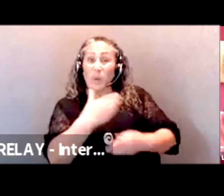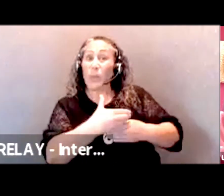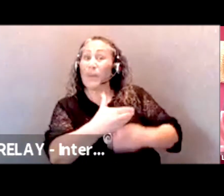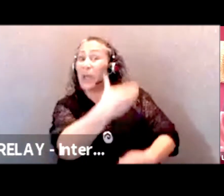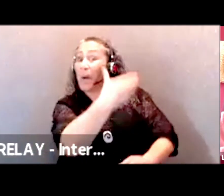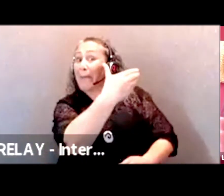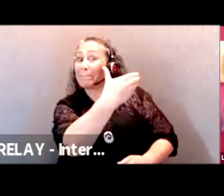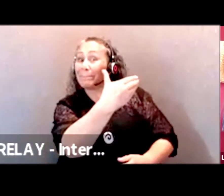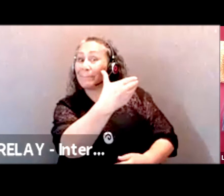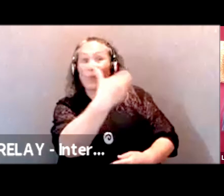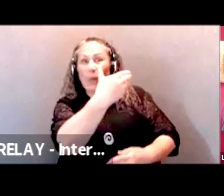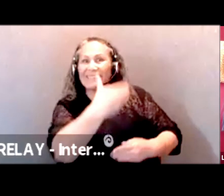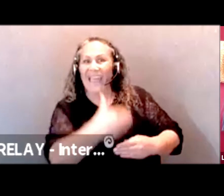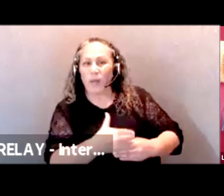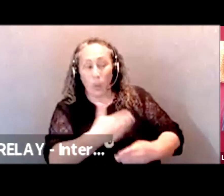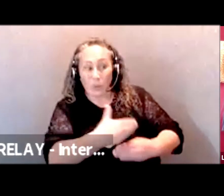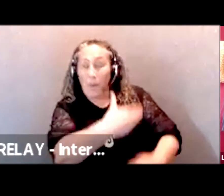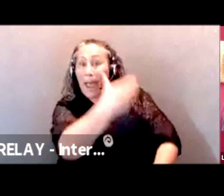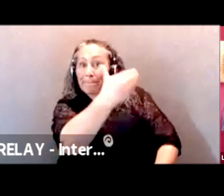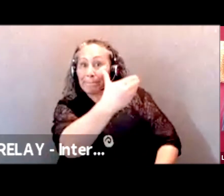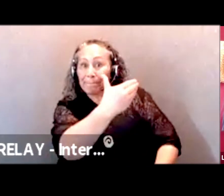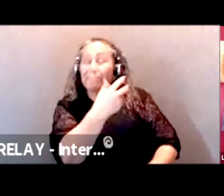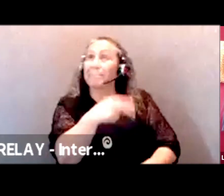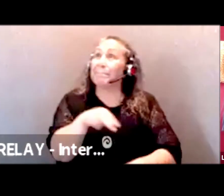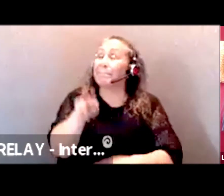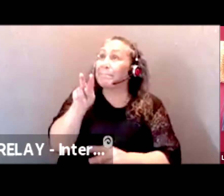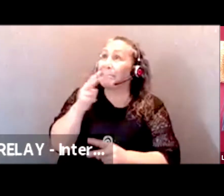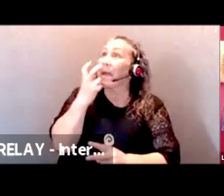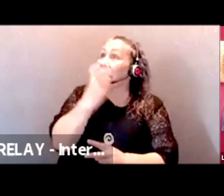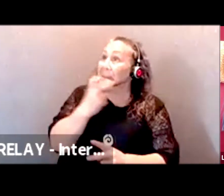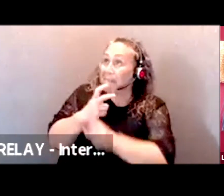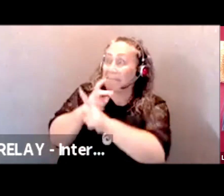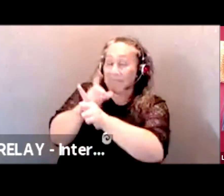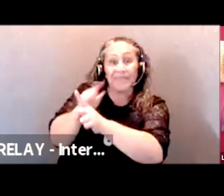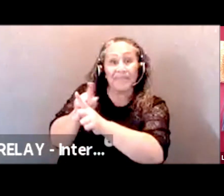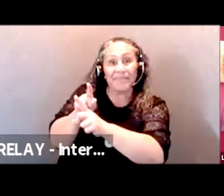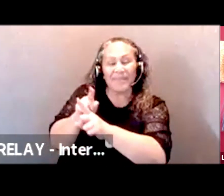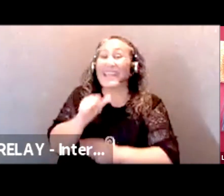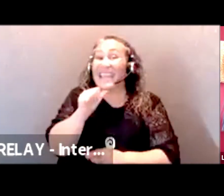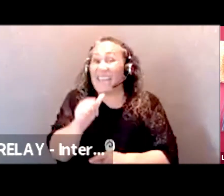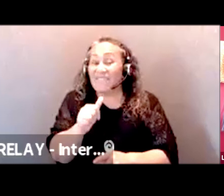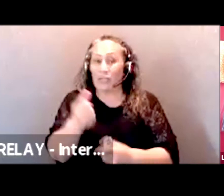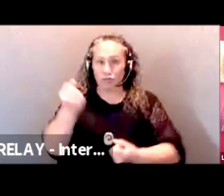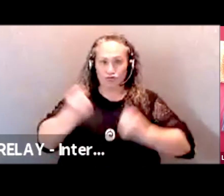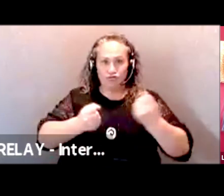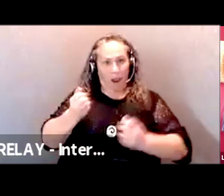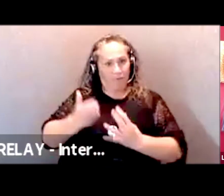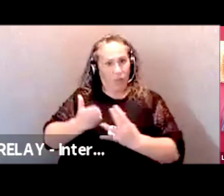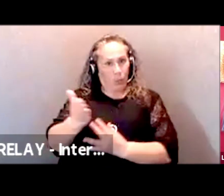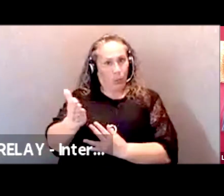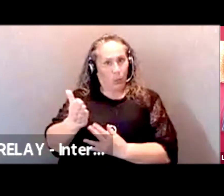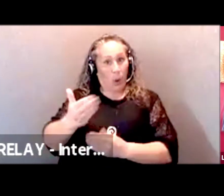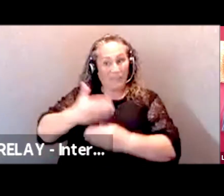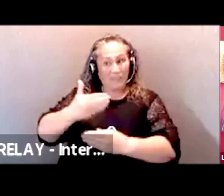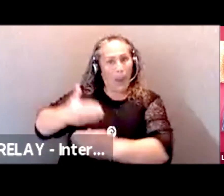some protection. So I guess that's another option if there is a drive-through option by you, as a